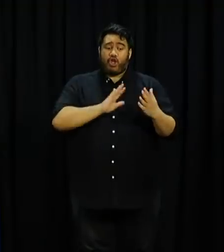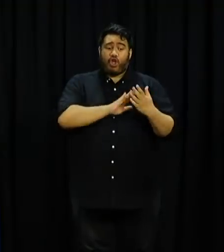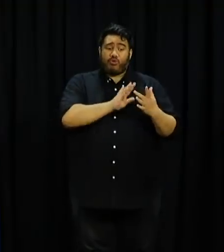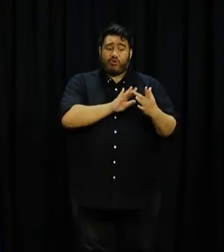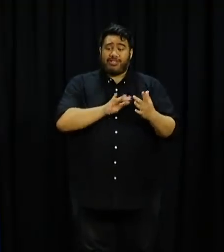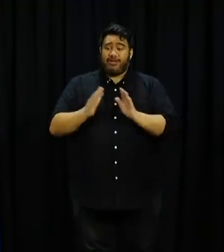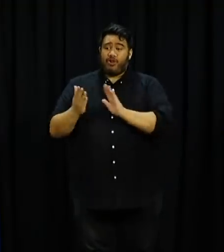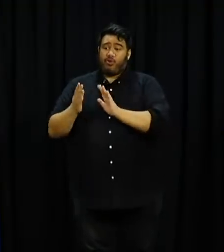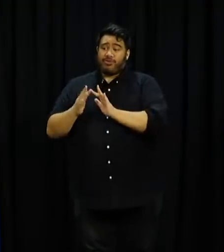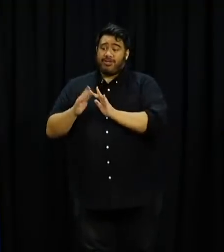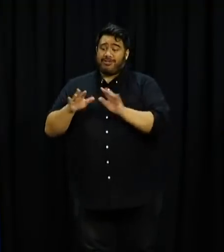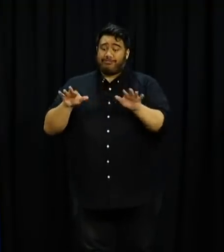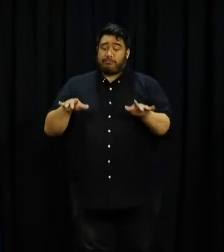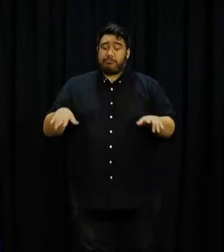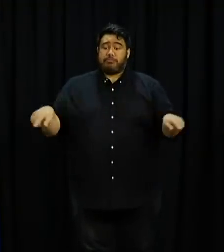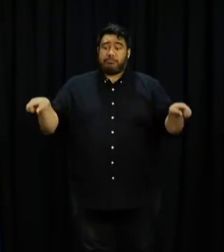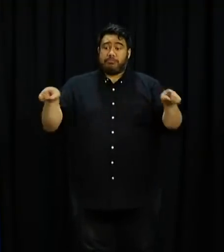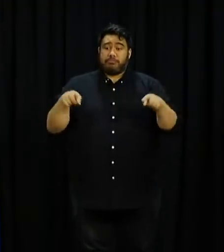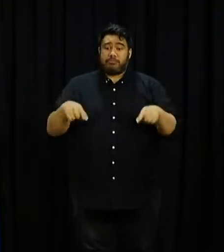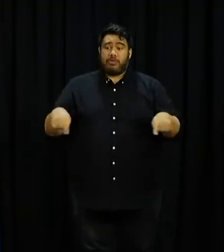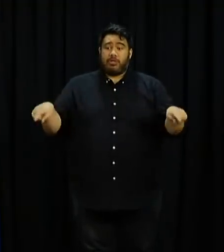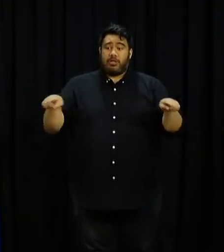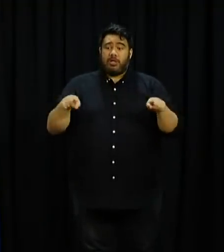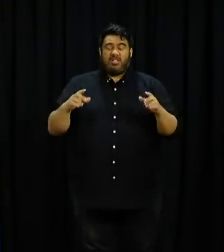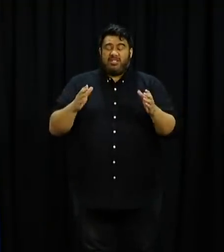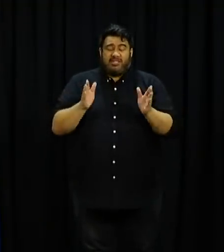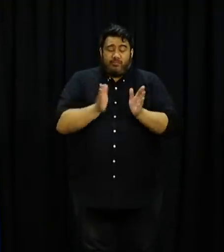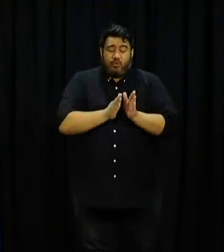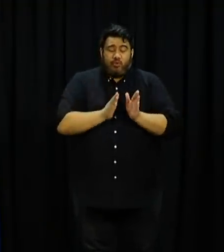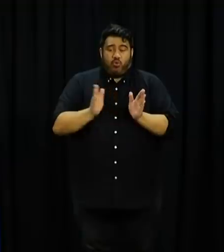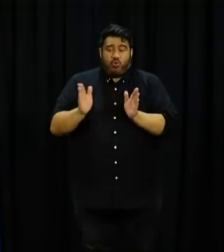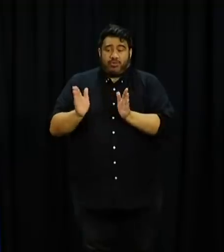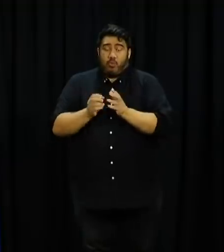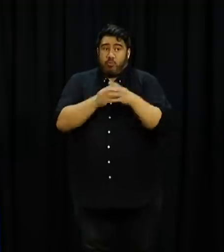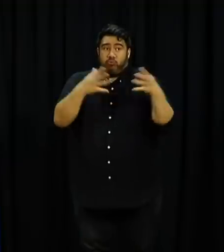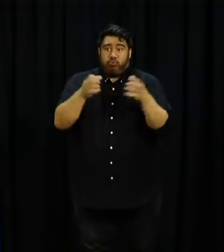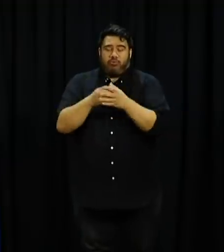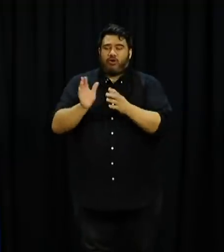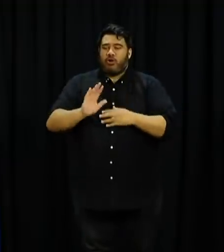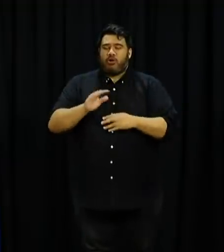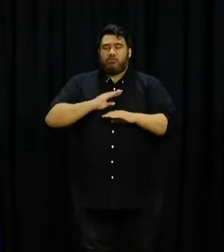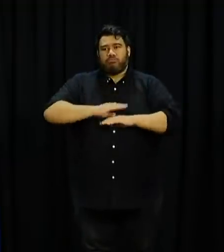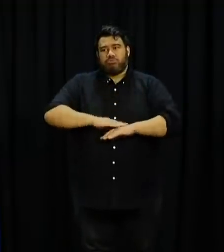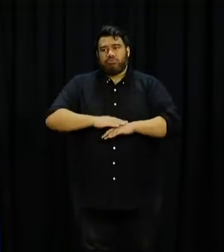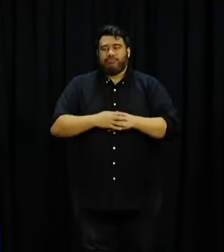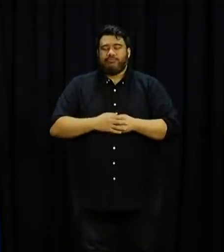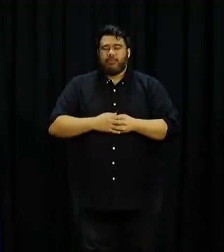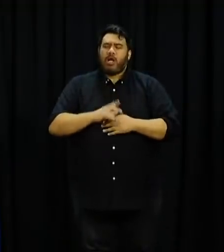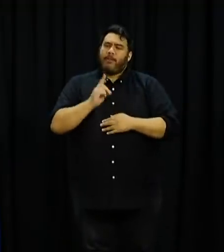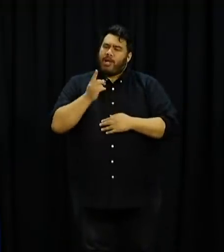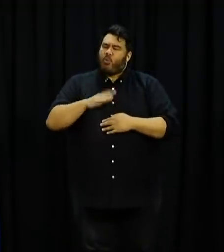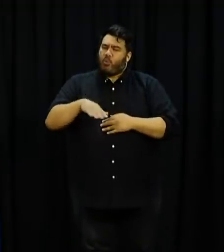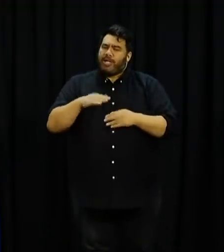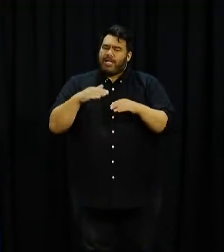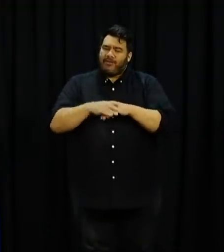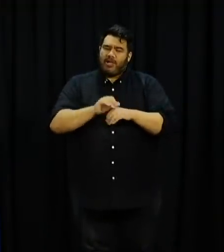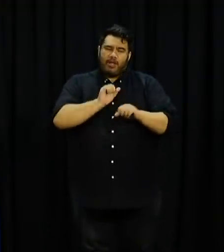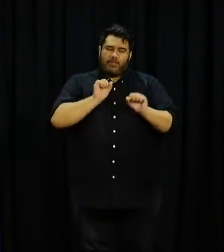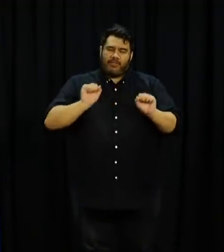or the number of people they had contact in with the workplace was actually very small. We've extended out to the whole workplace as part of